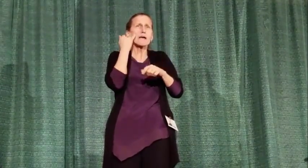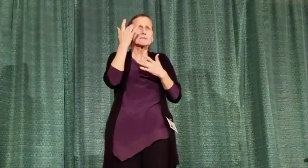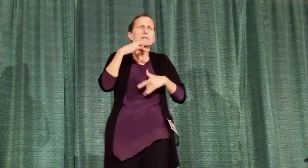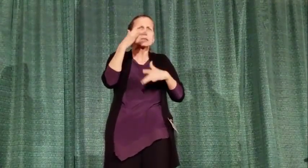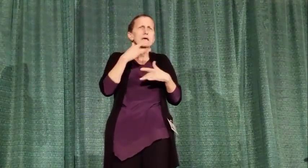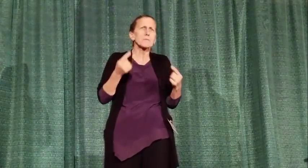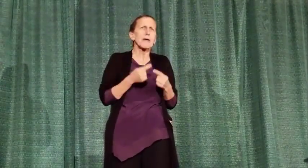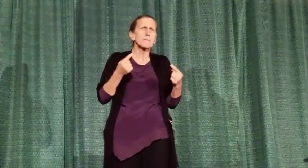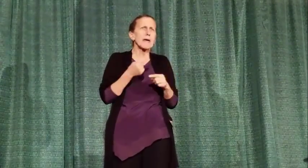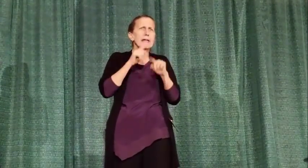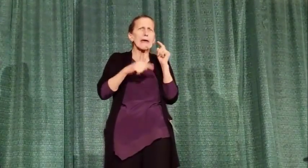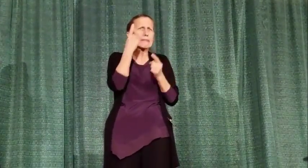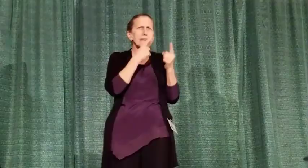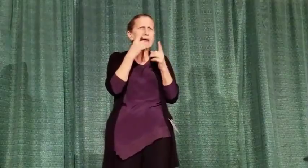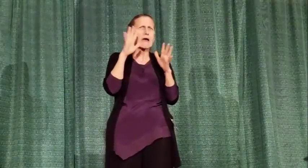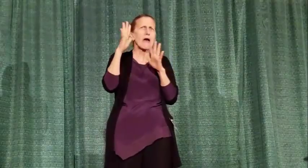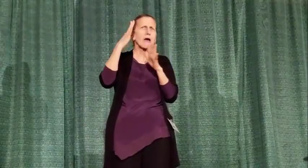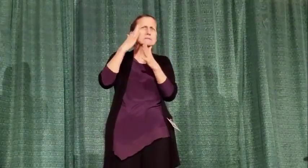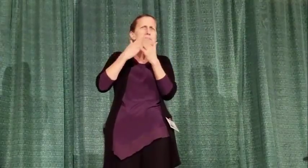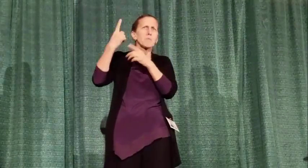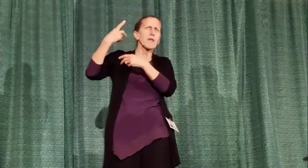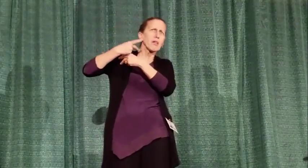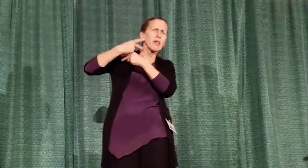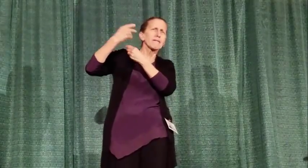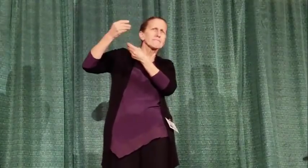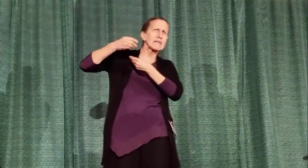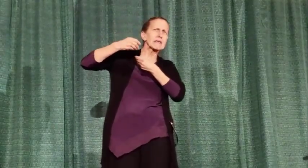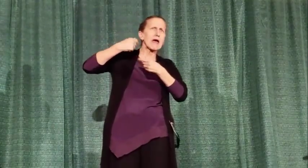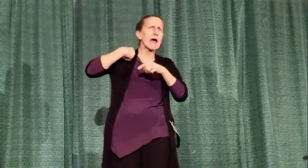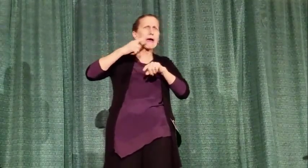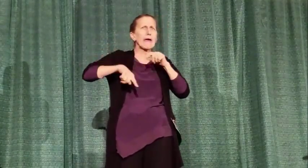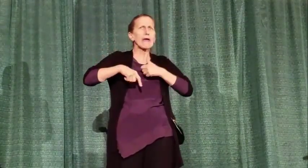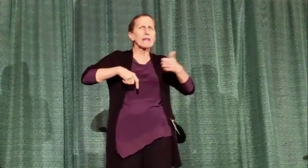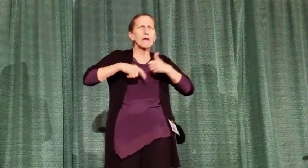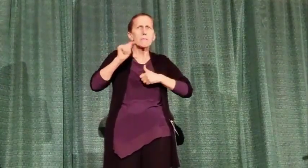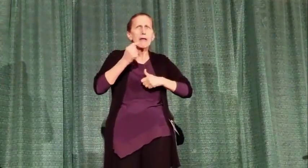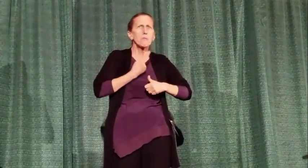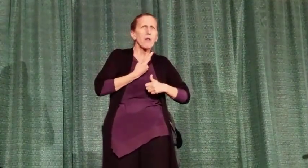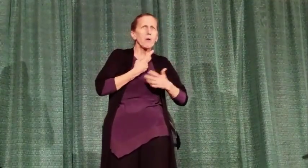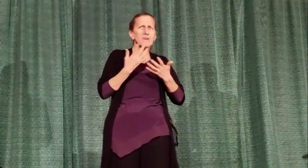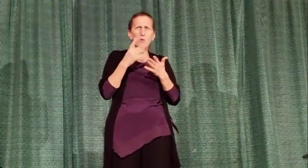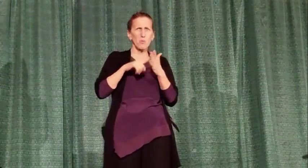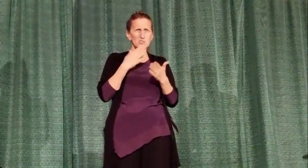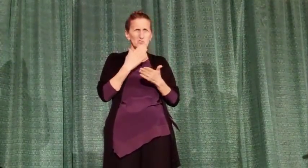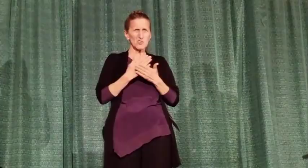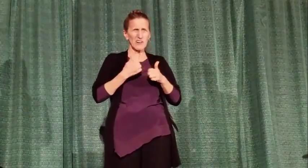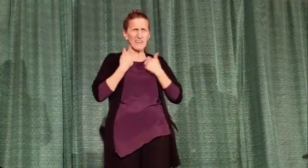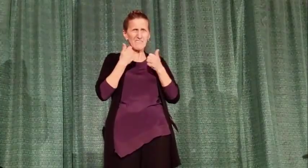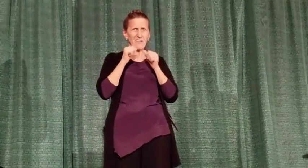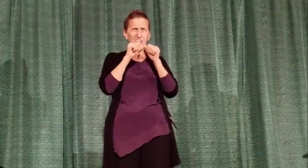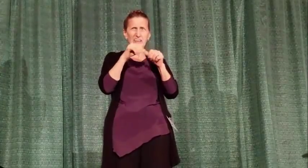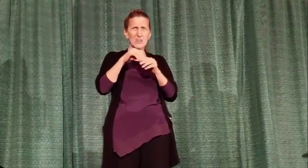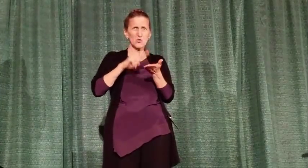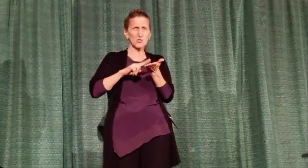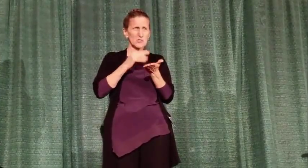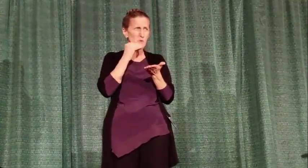pain, you can't think straight, or you're having somebody to feed you, and you can't go to the bathroom by yourself? What good is living longer in a nursing home? What